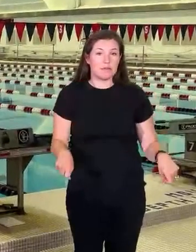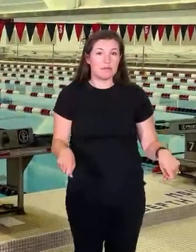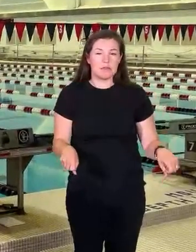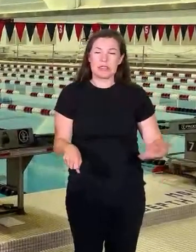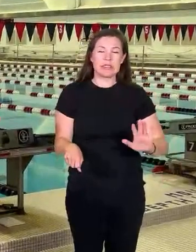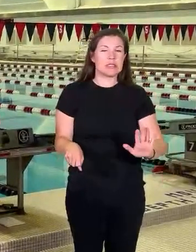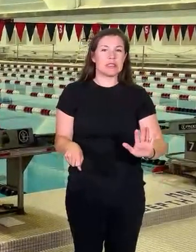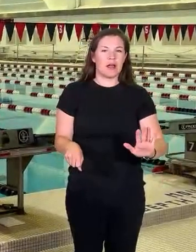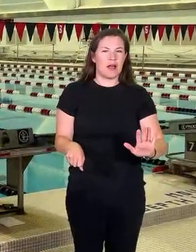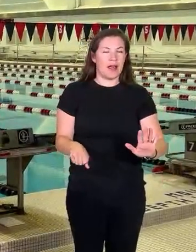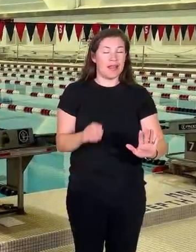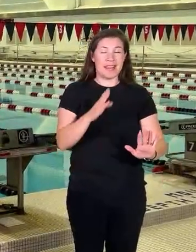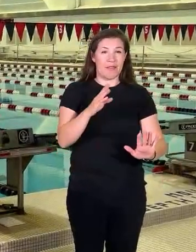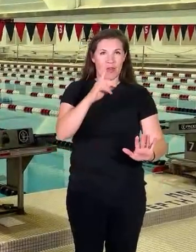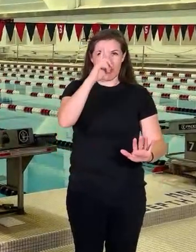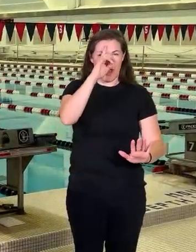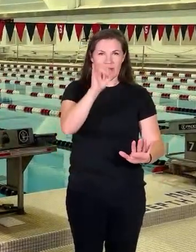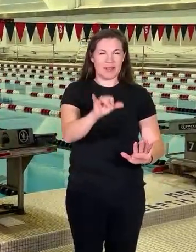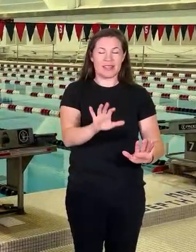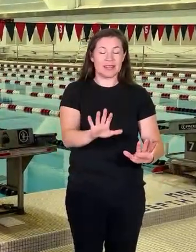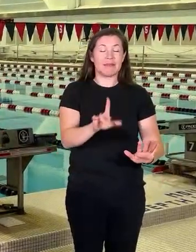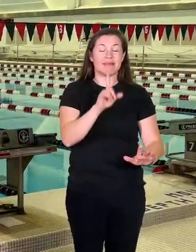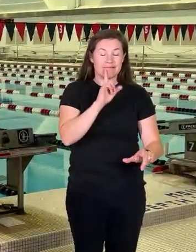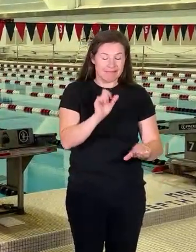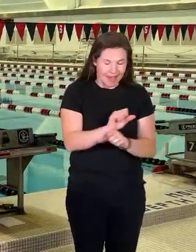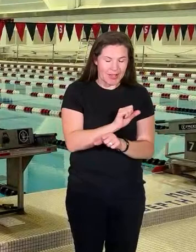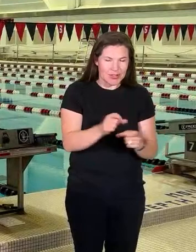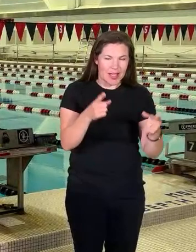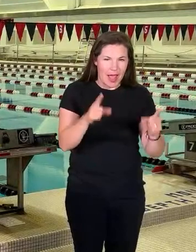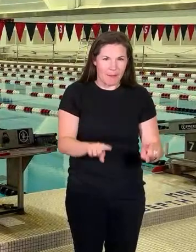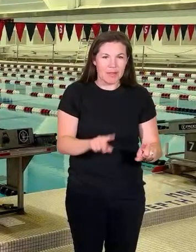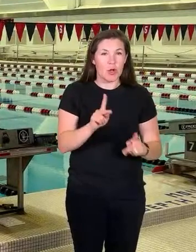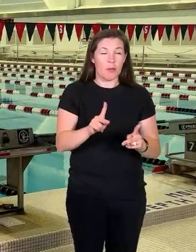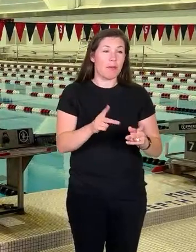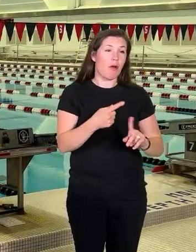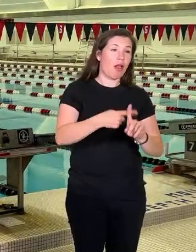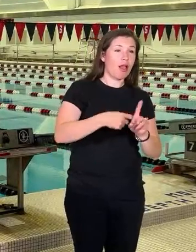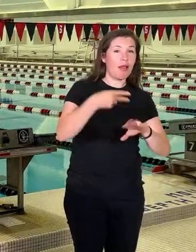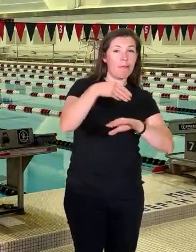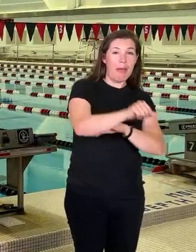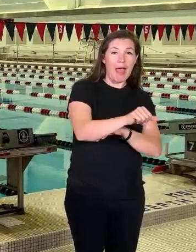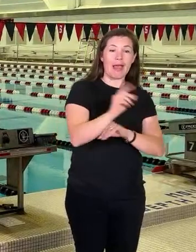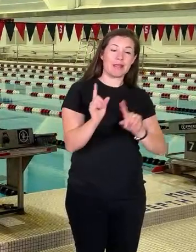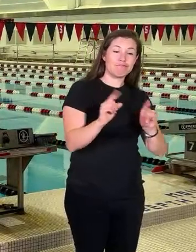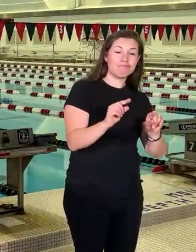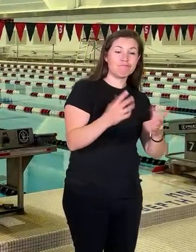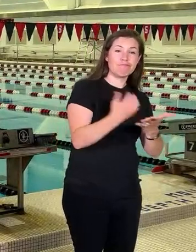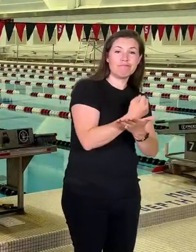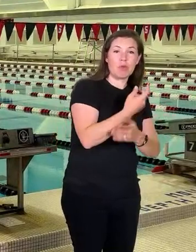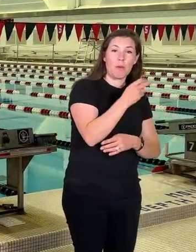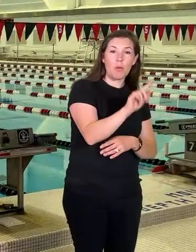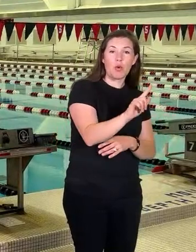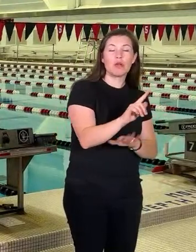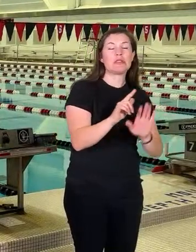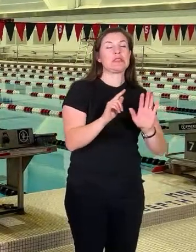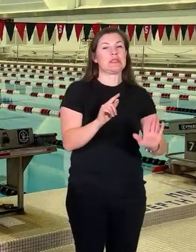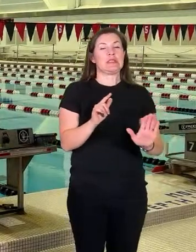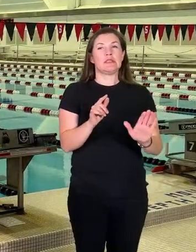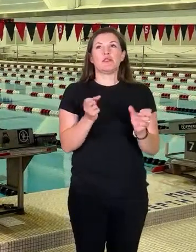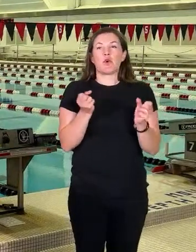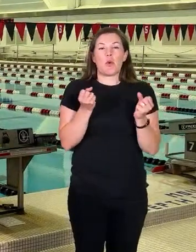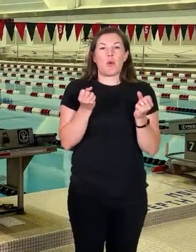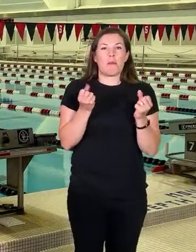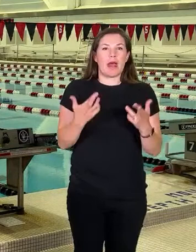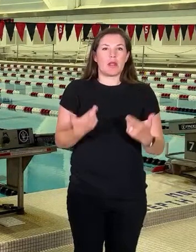I would never have thought of this, but it's actually happening. And what we're seeing is that there are a number of Erie County residents who